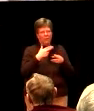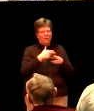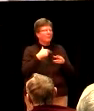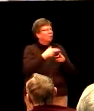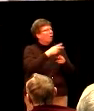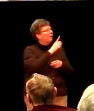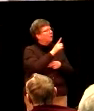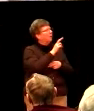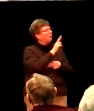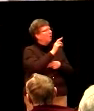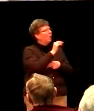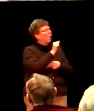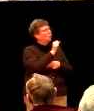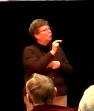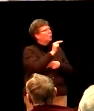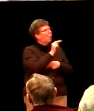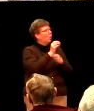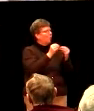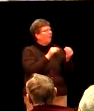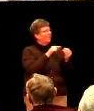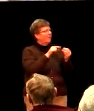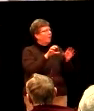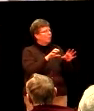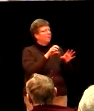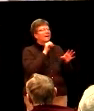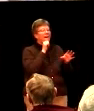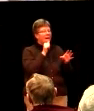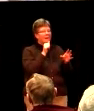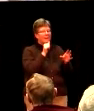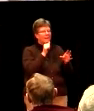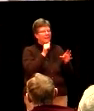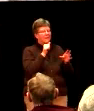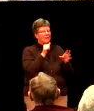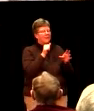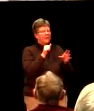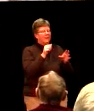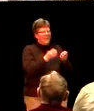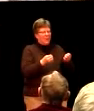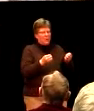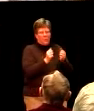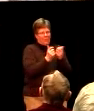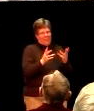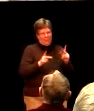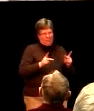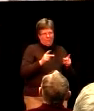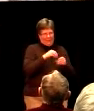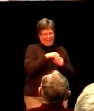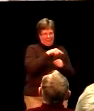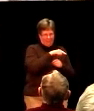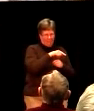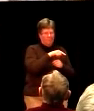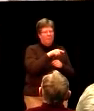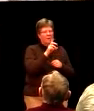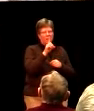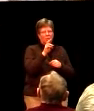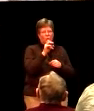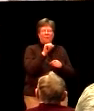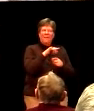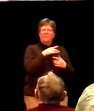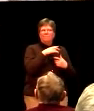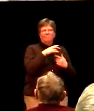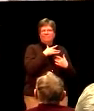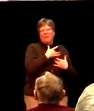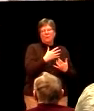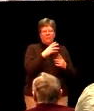office. These are the people that are doing unmanned systems for us. And typically they're balloons. In